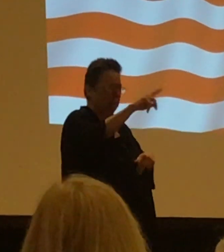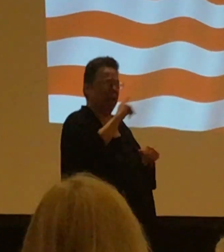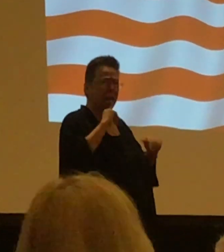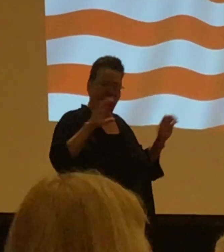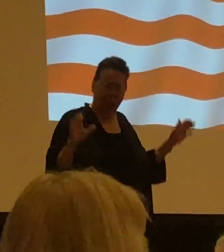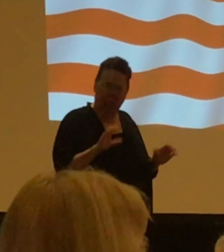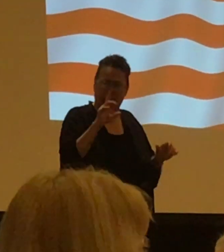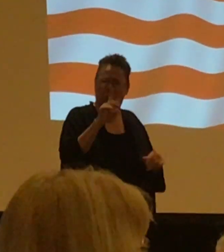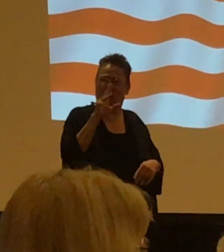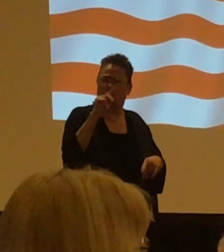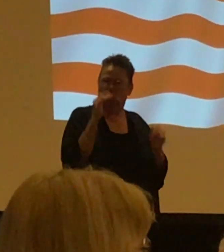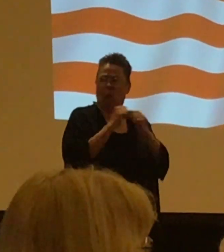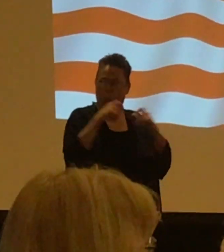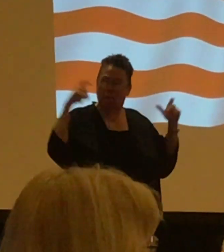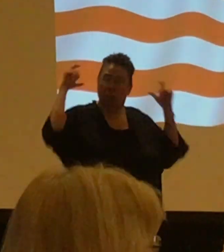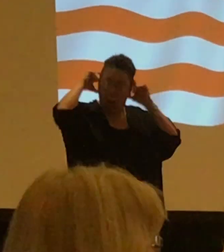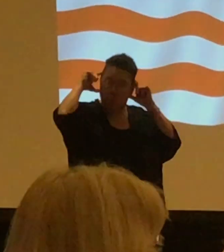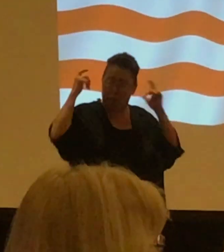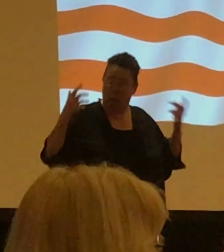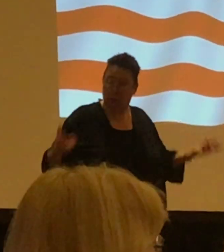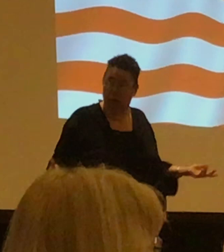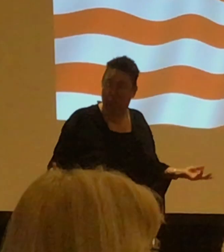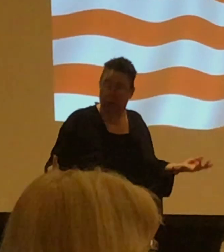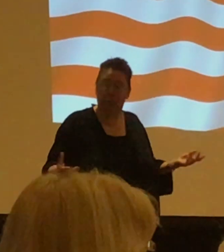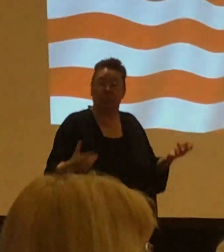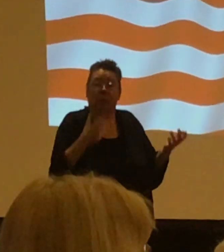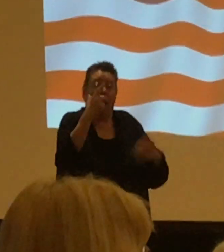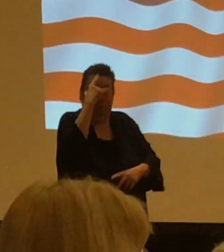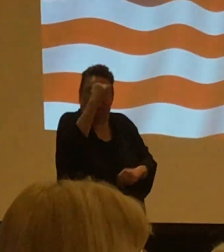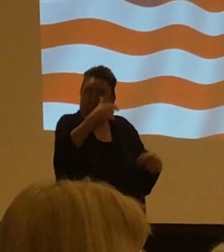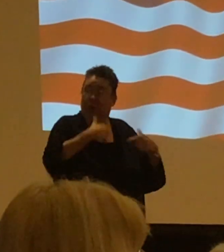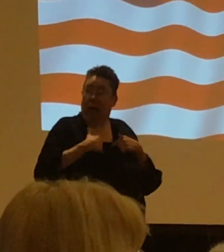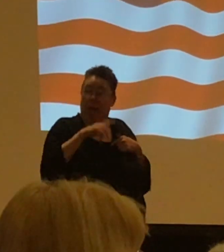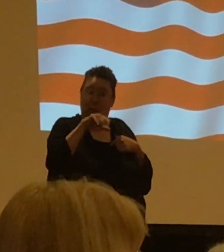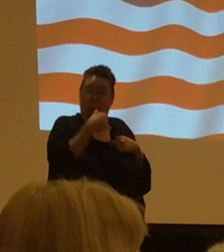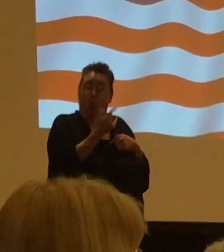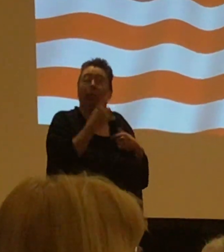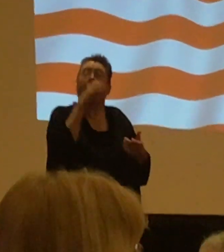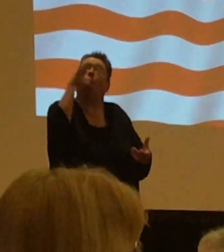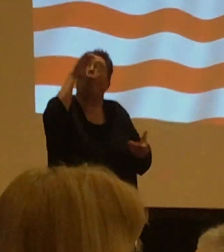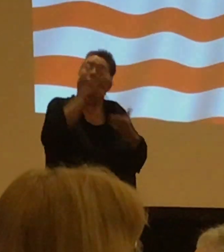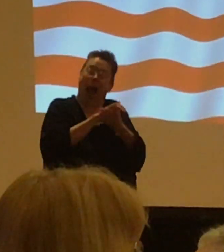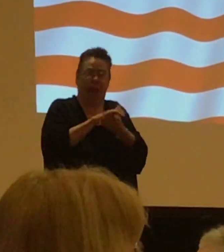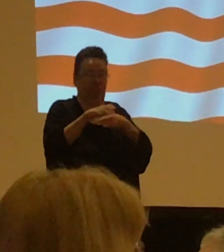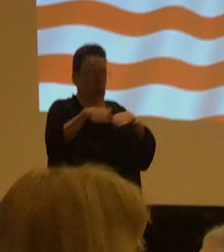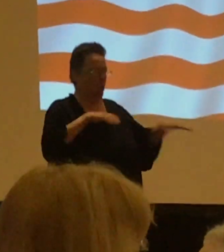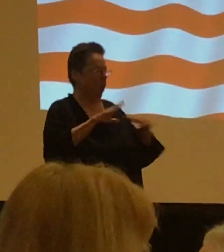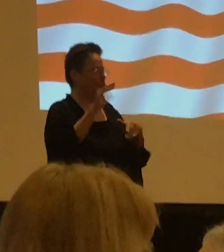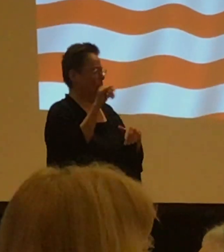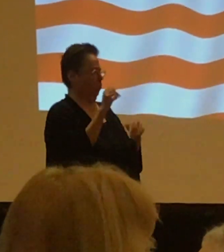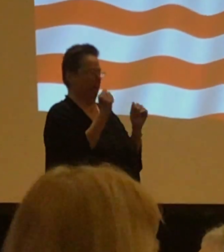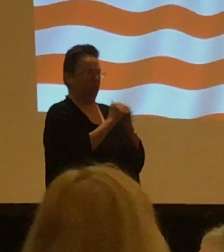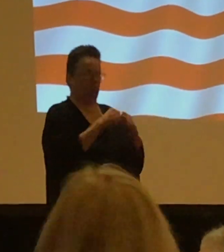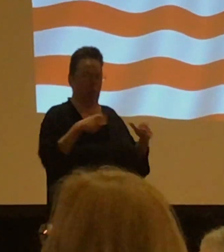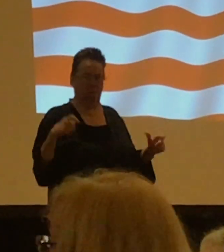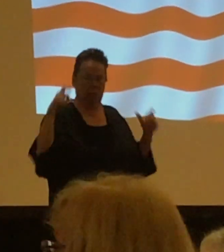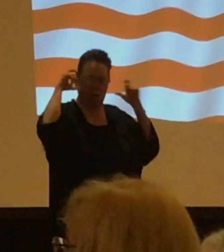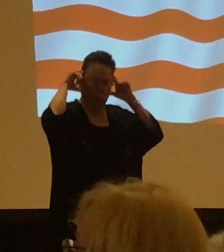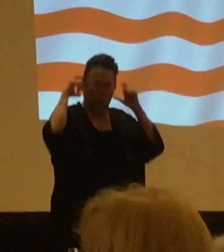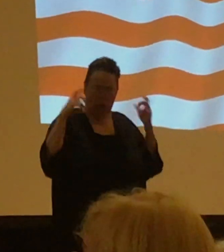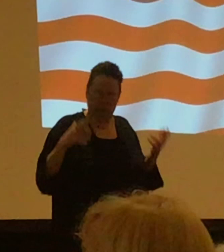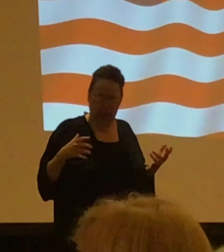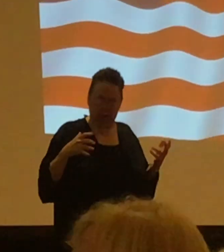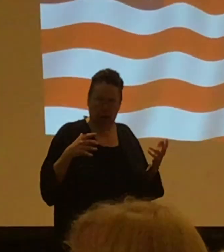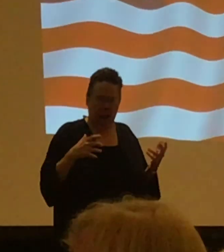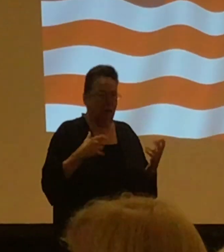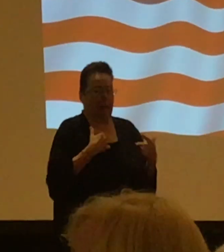active duty, with hearing aids in their ear. Because I was one of the only wives walking around that base with hearing aids on.